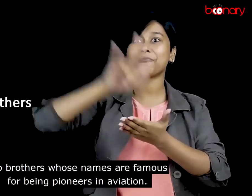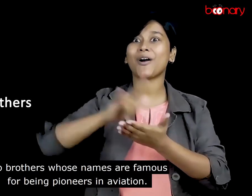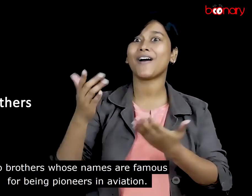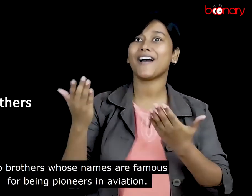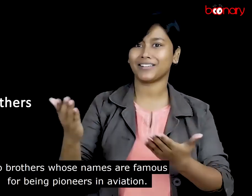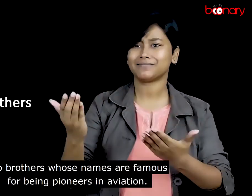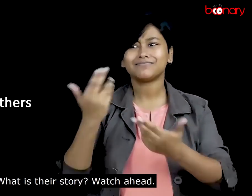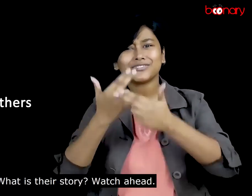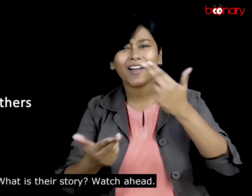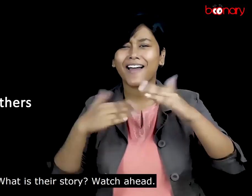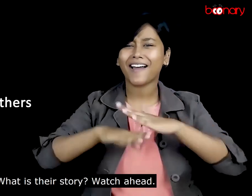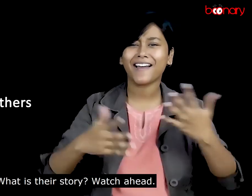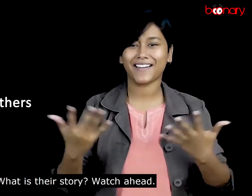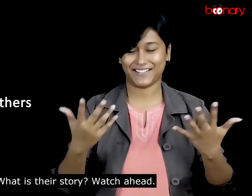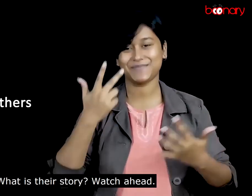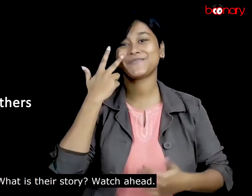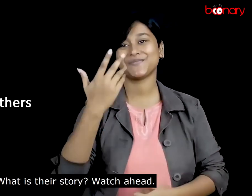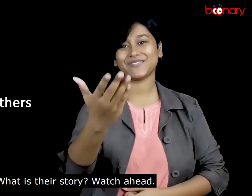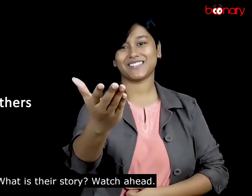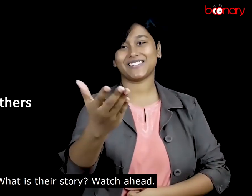aviation. What is their story? Watch ahead.